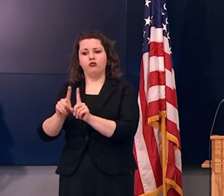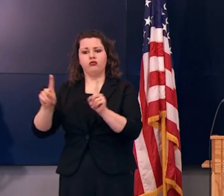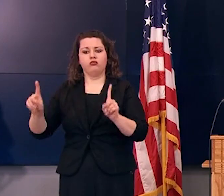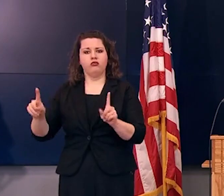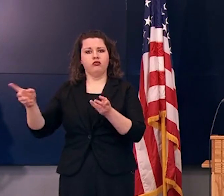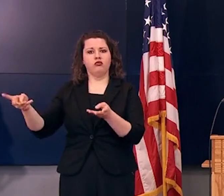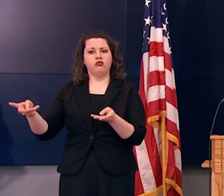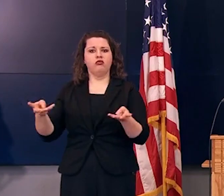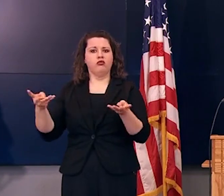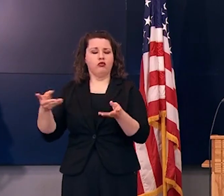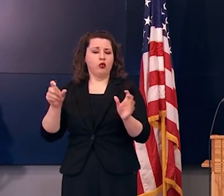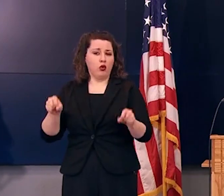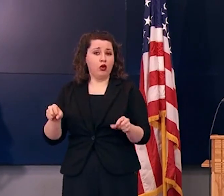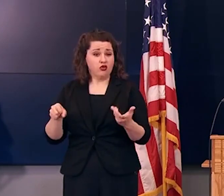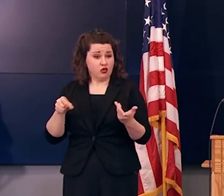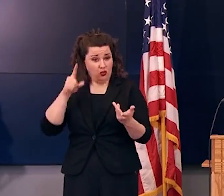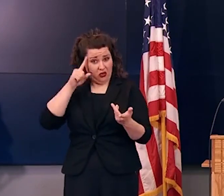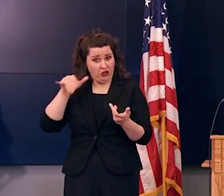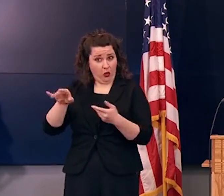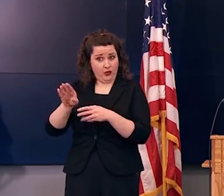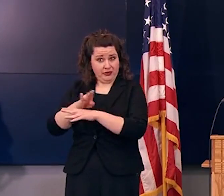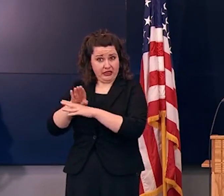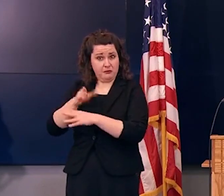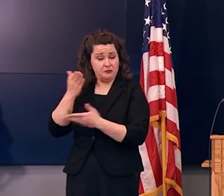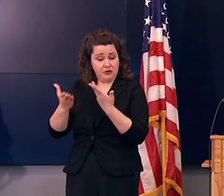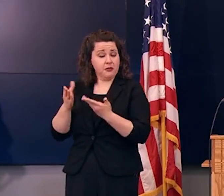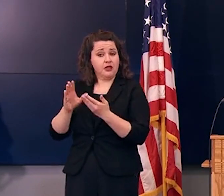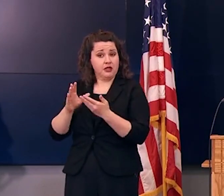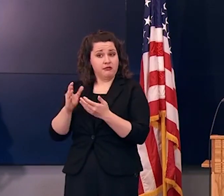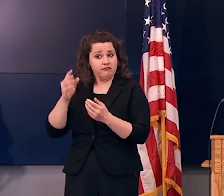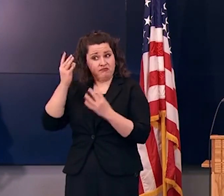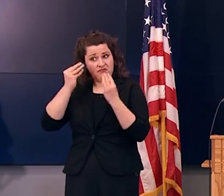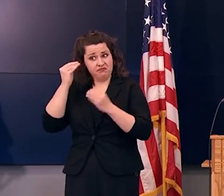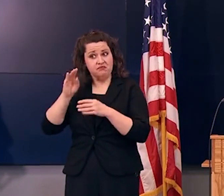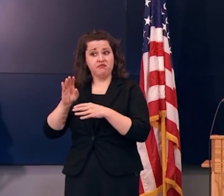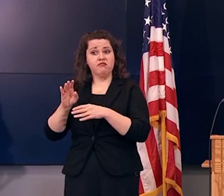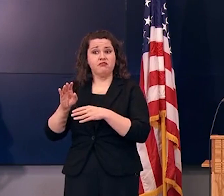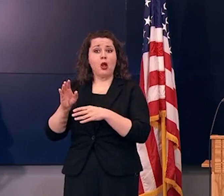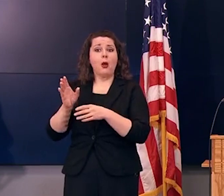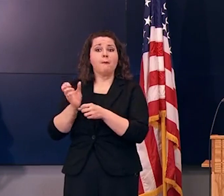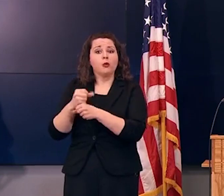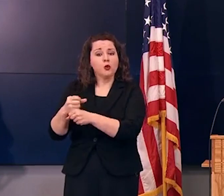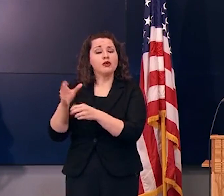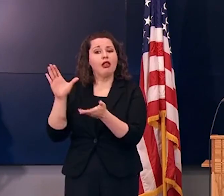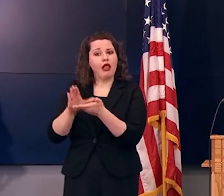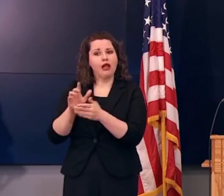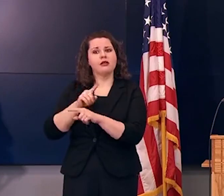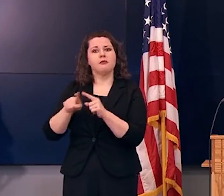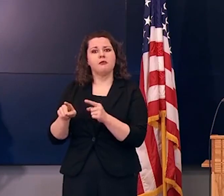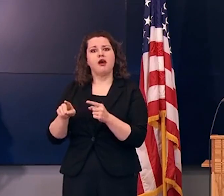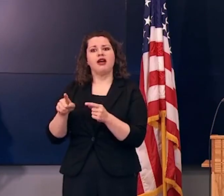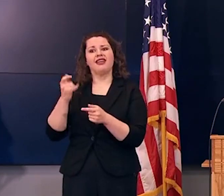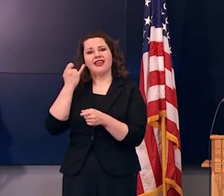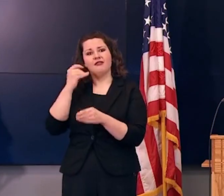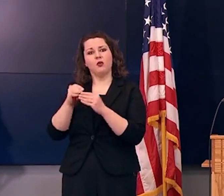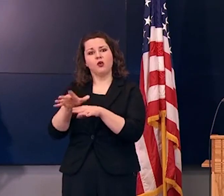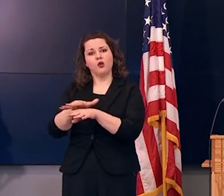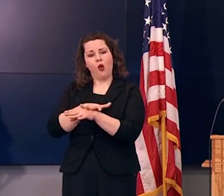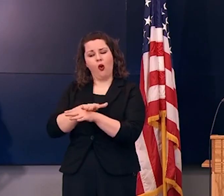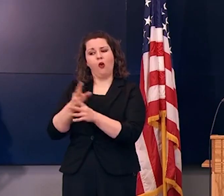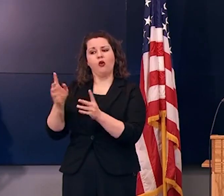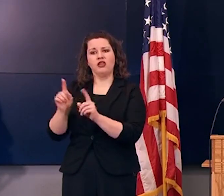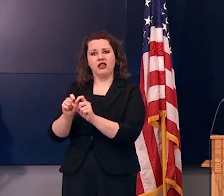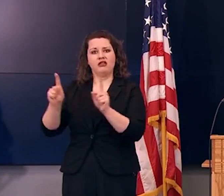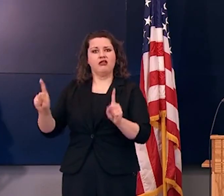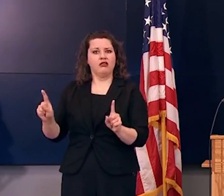are considering slowing down those production lines and maybe not producing as much, but giving workers an opportunity to space out a little more, or is that something